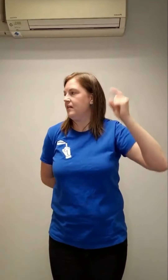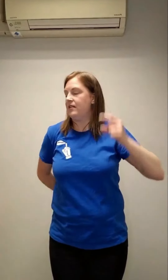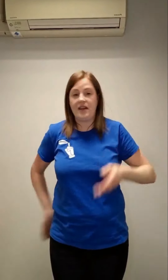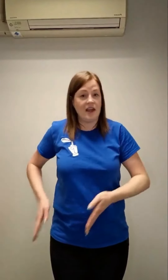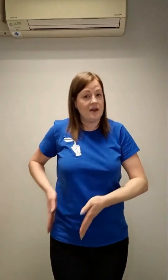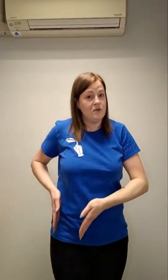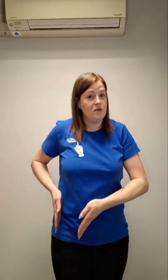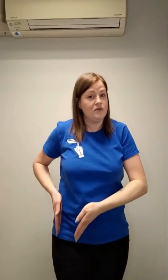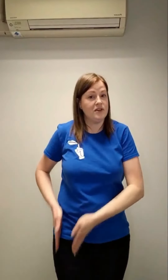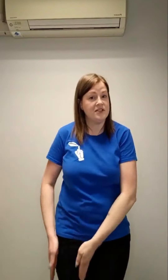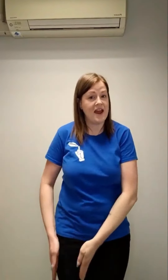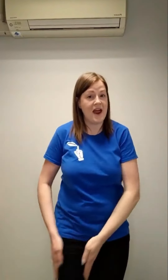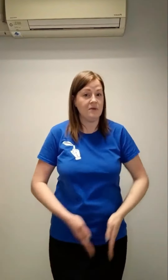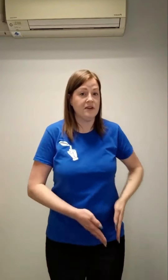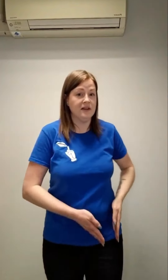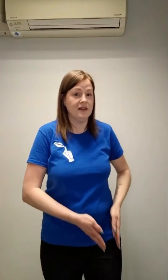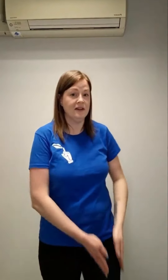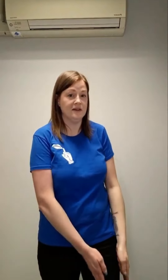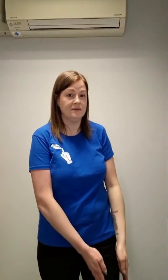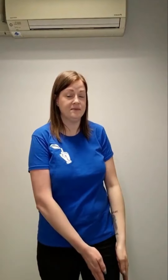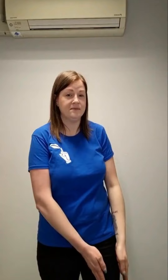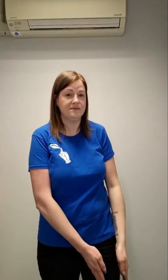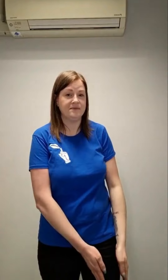They can move down.